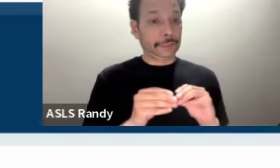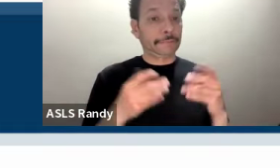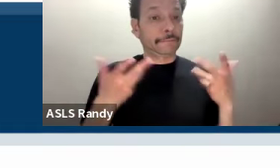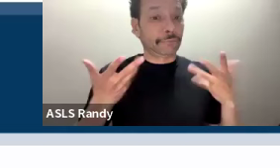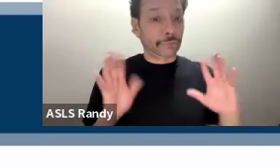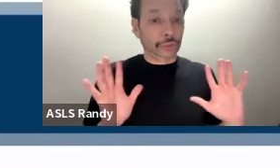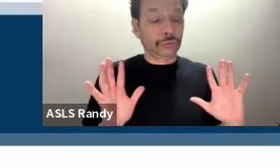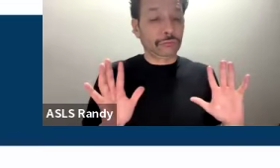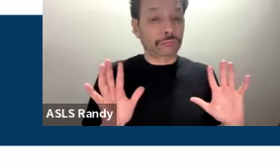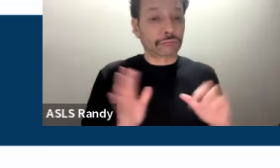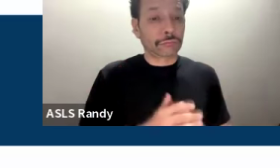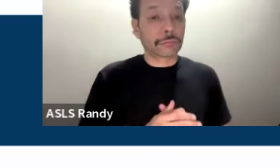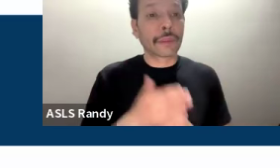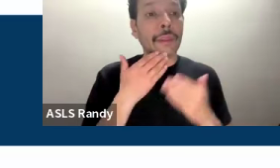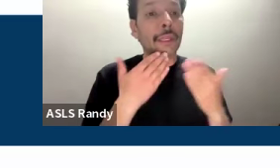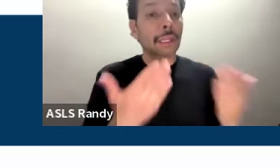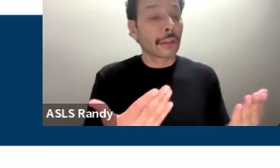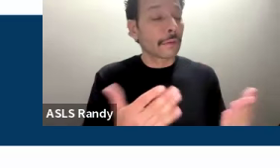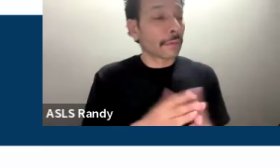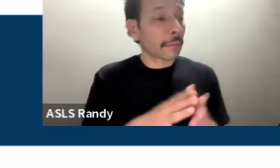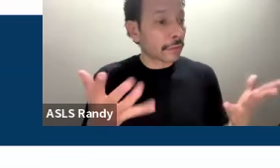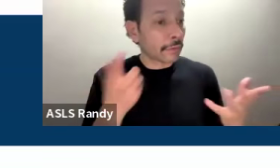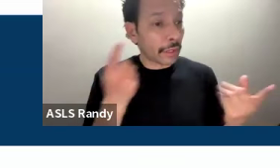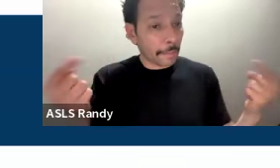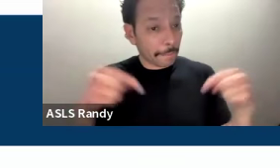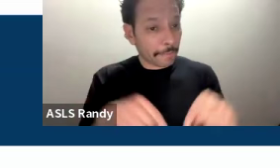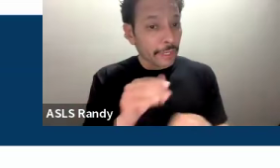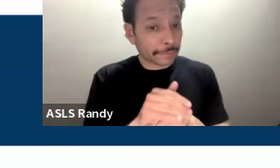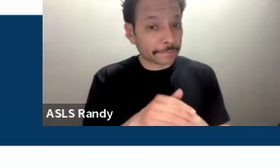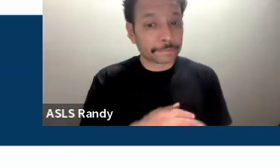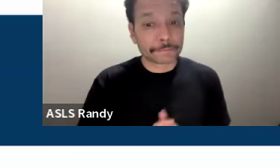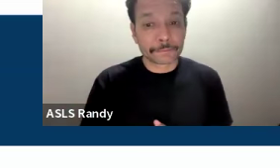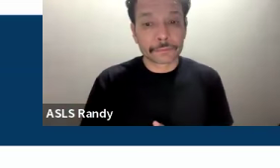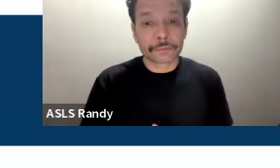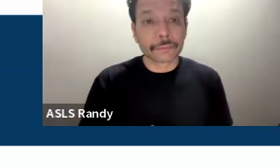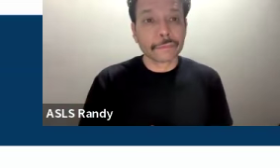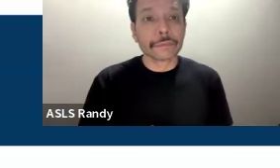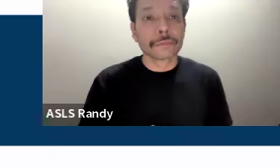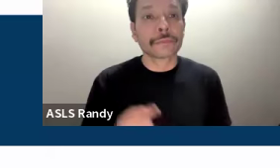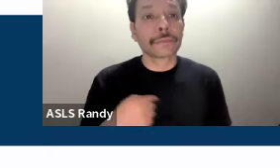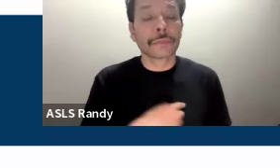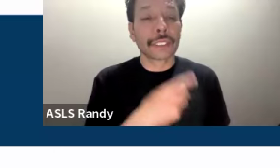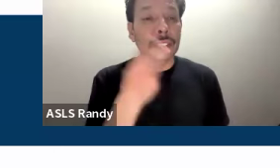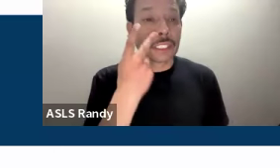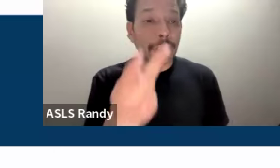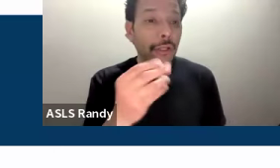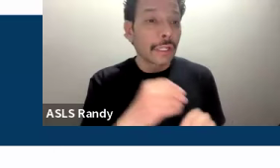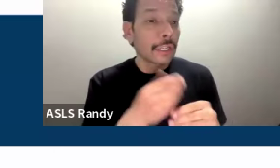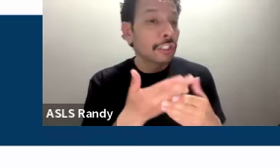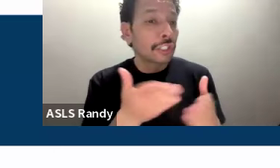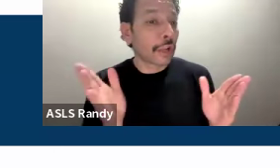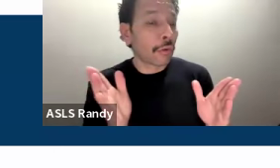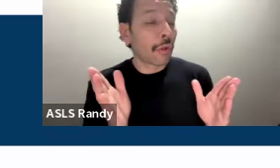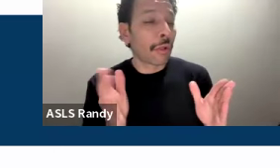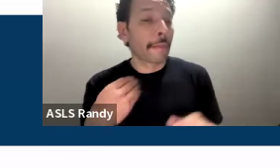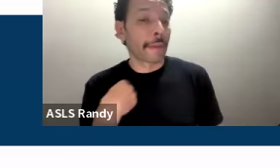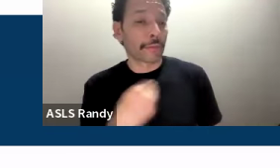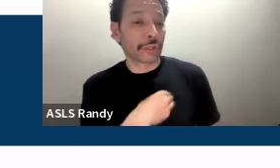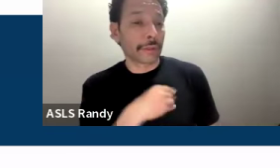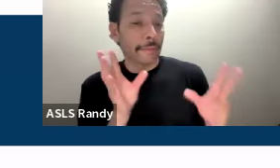meeting. Thank you very much for coming tonight. And we will see you in our general membership